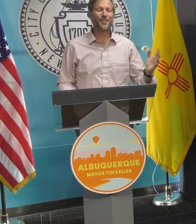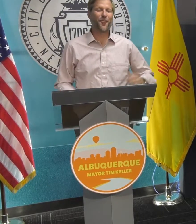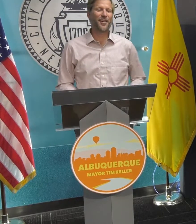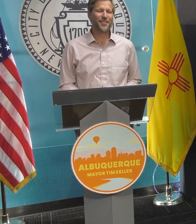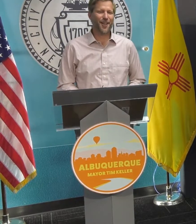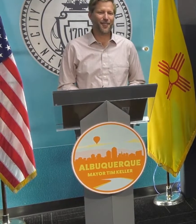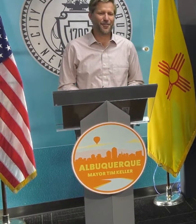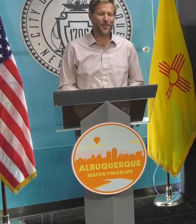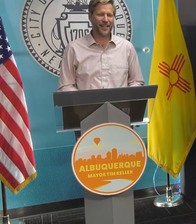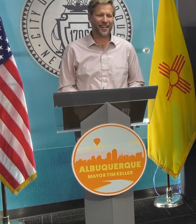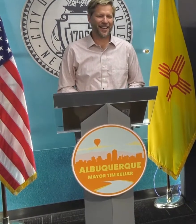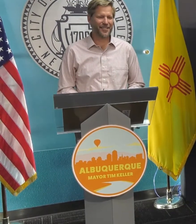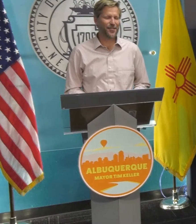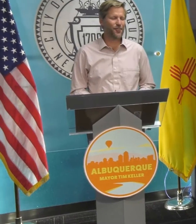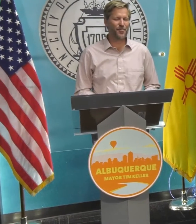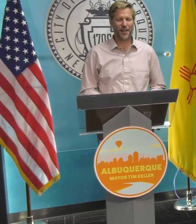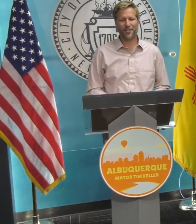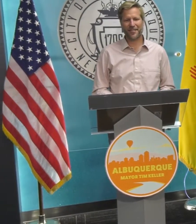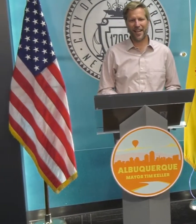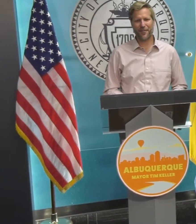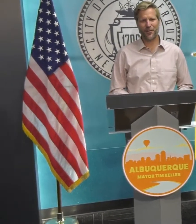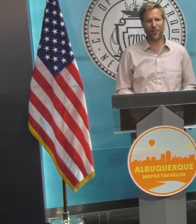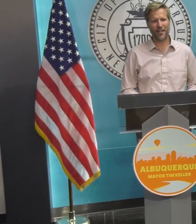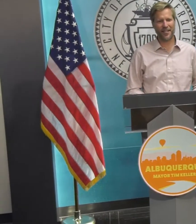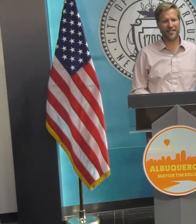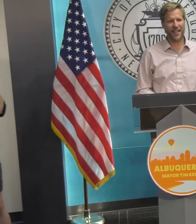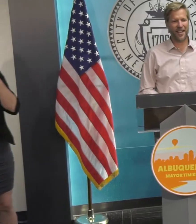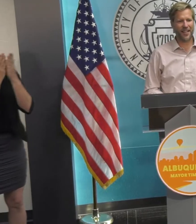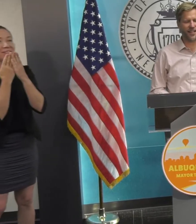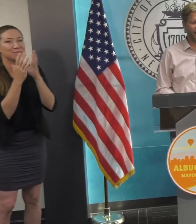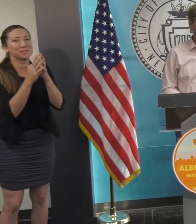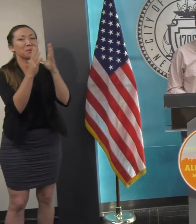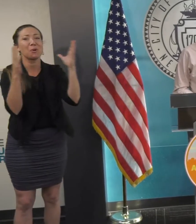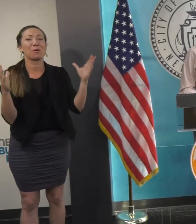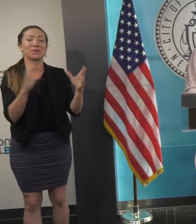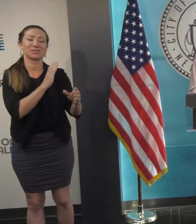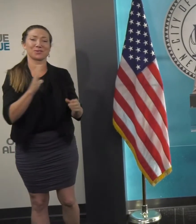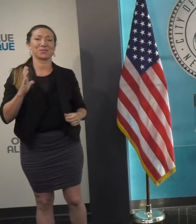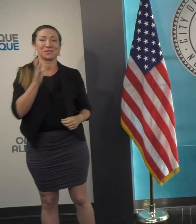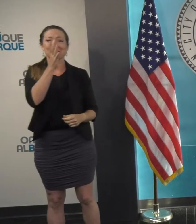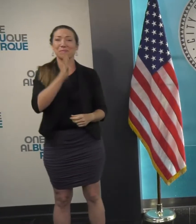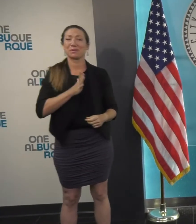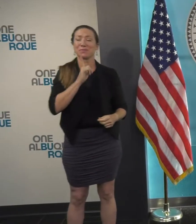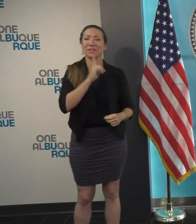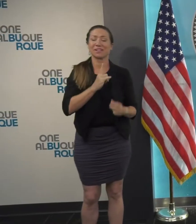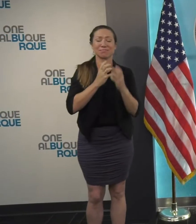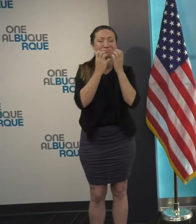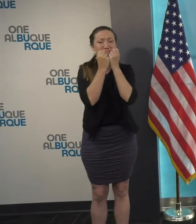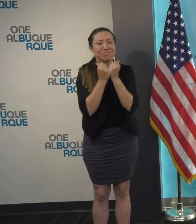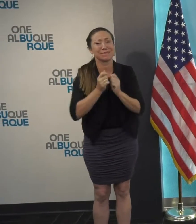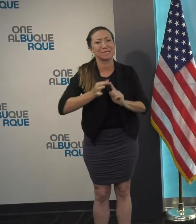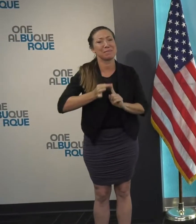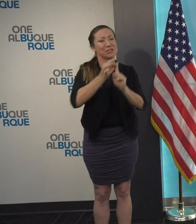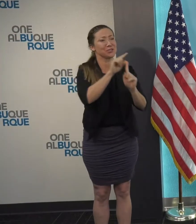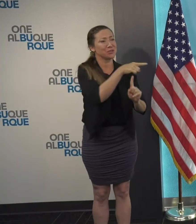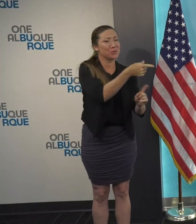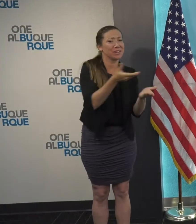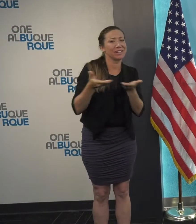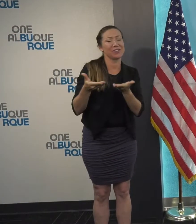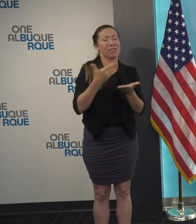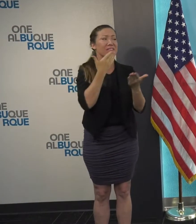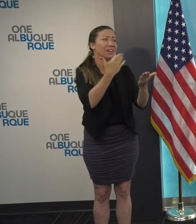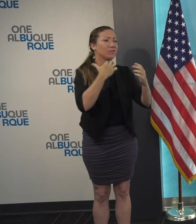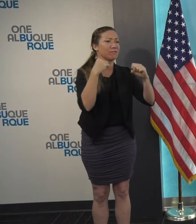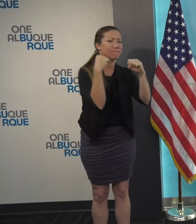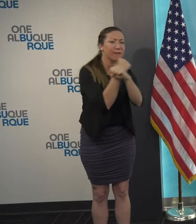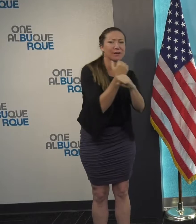Thank you so much, Congresswoman. So special to have you join us, and thank you for fighting for New Mexicans each and every day. And of course,